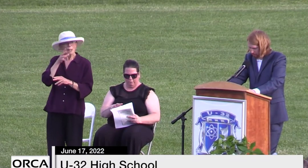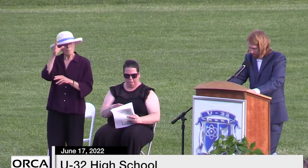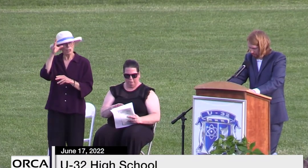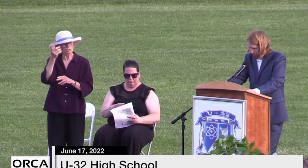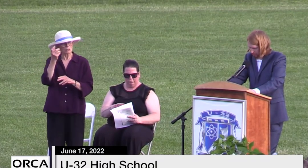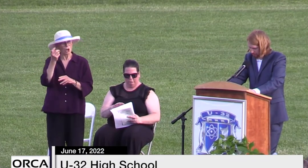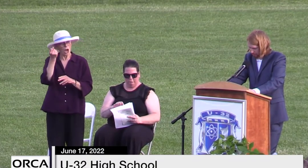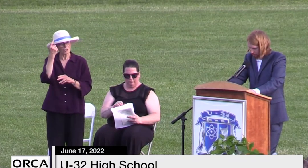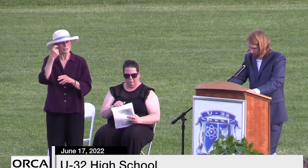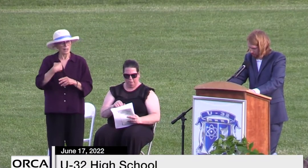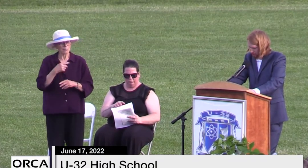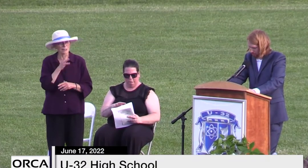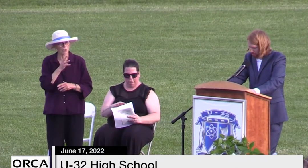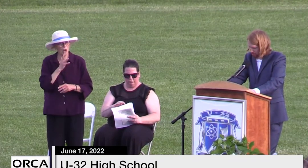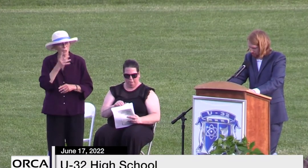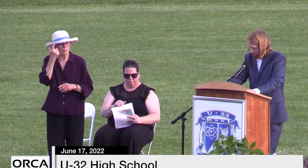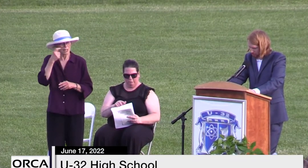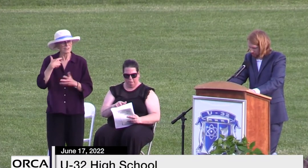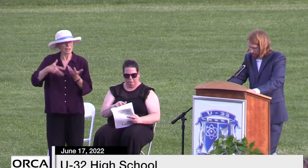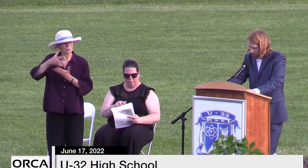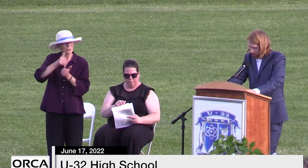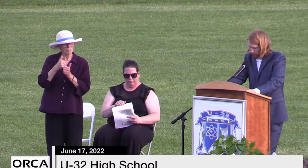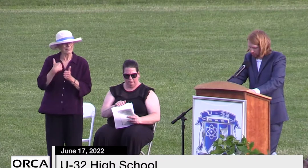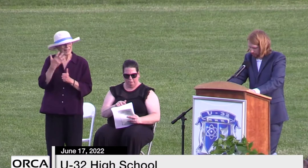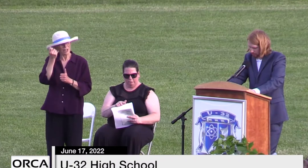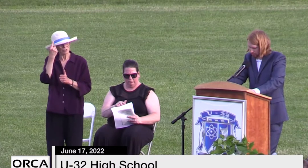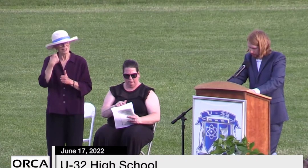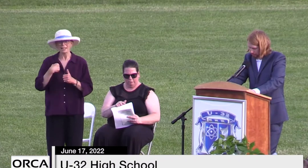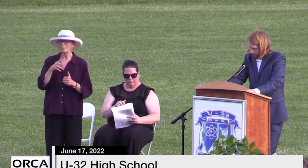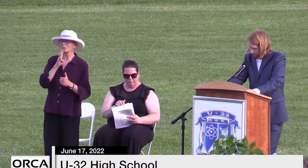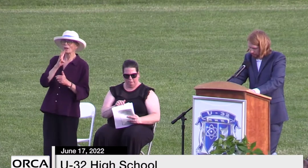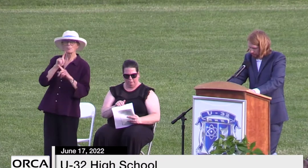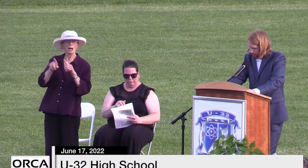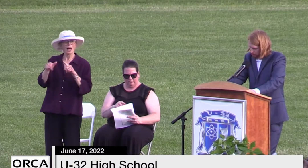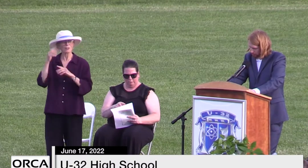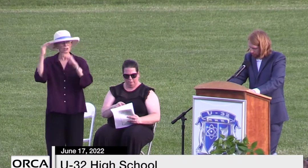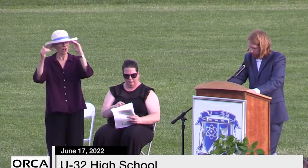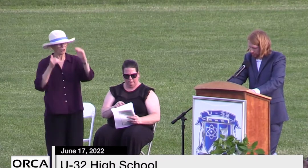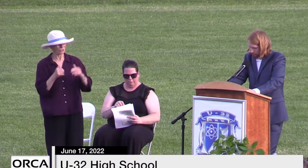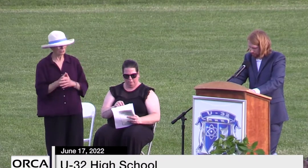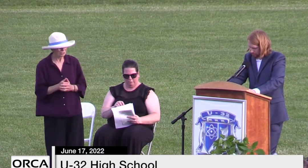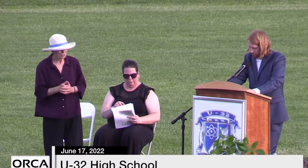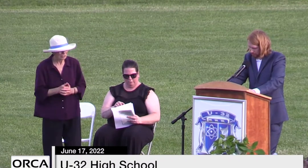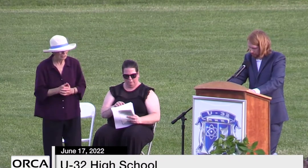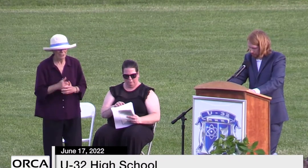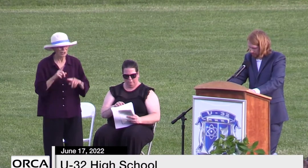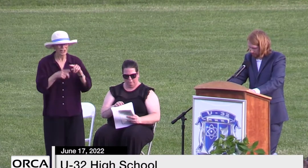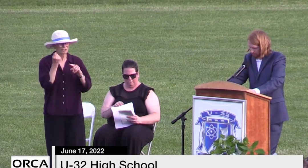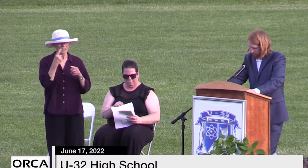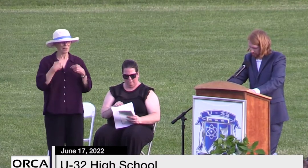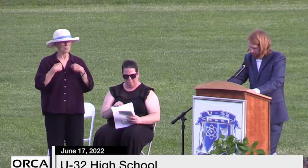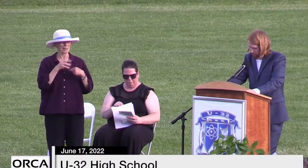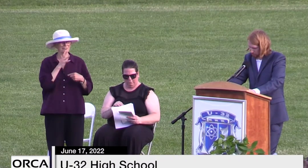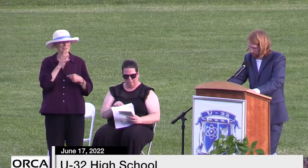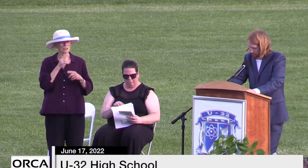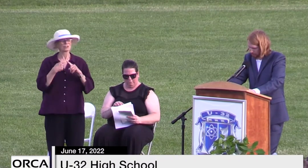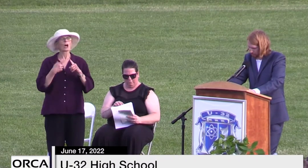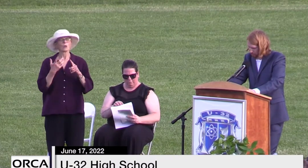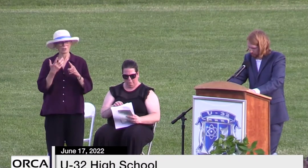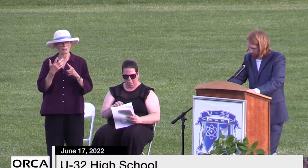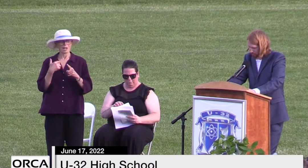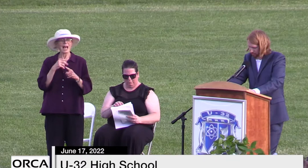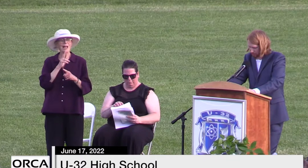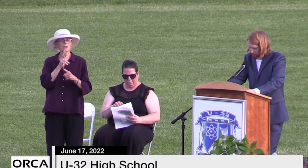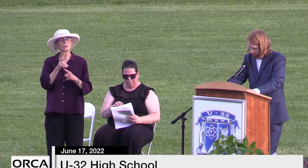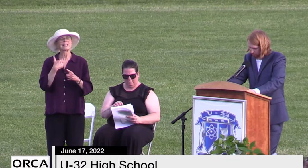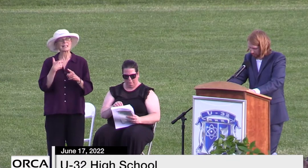While my parents could understand what I was saying because they were around me so much, other adults couldn't. So at 3, I was evaluated by a team and determined to be behind